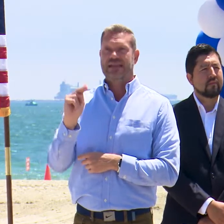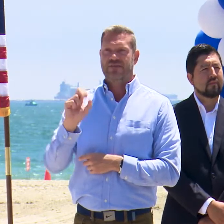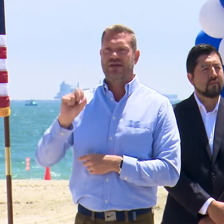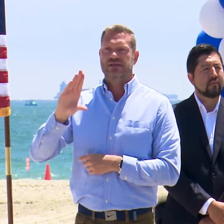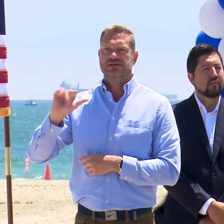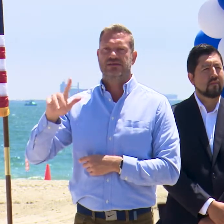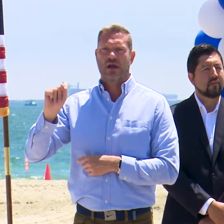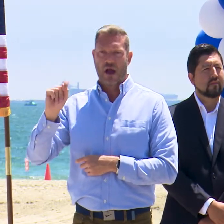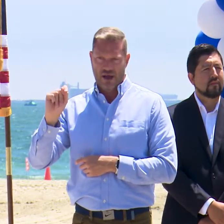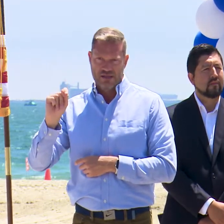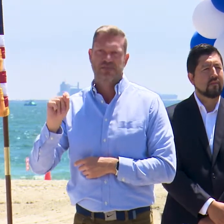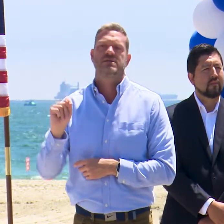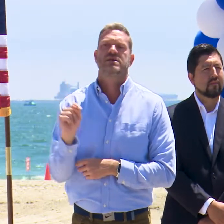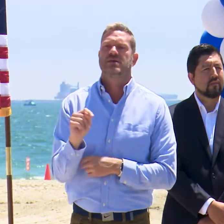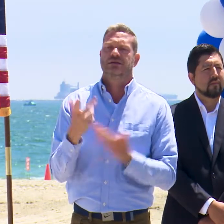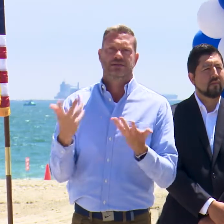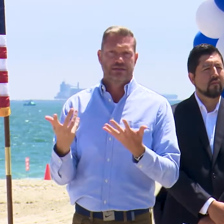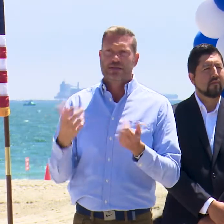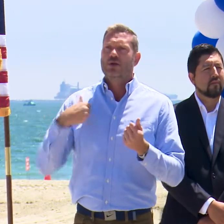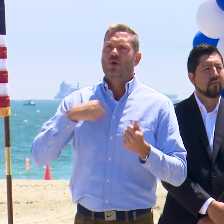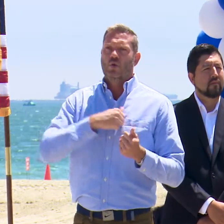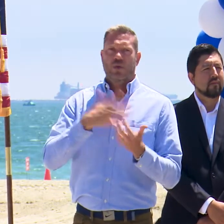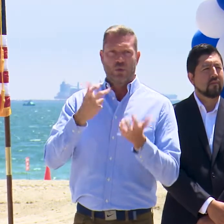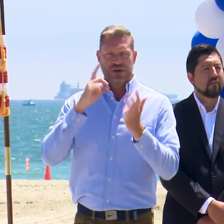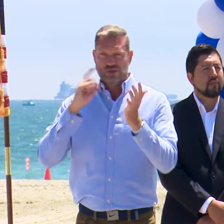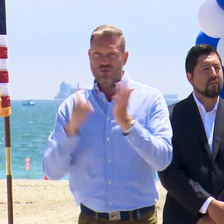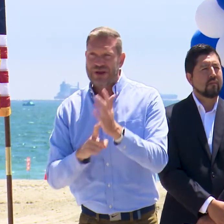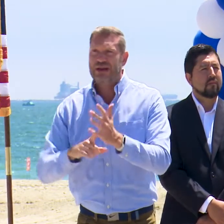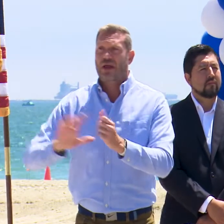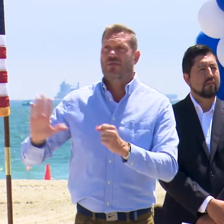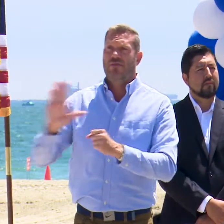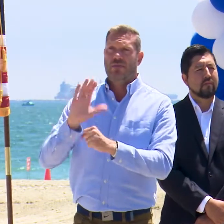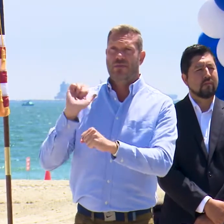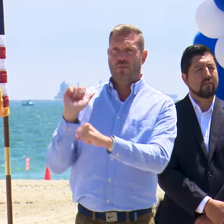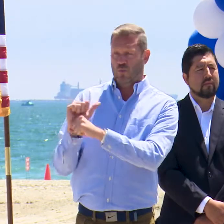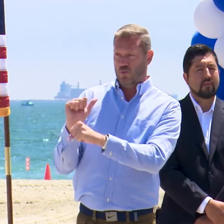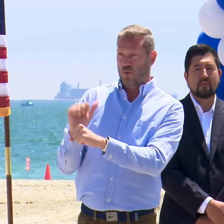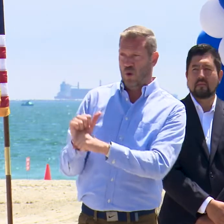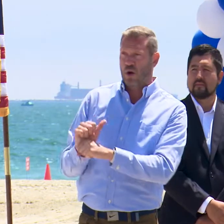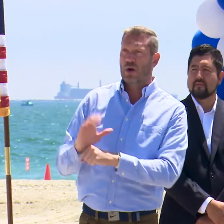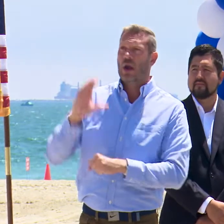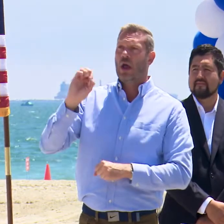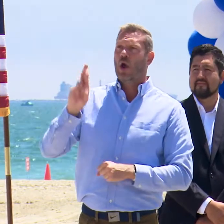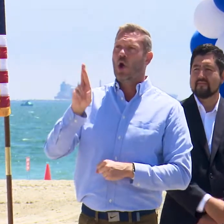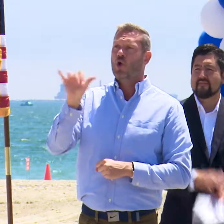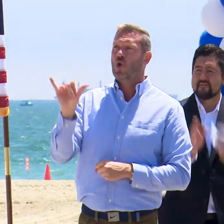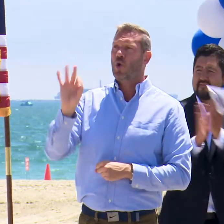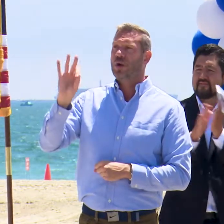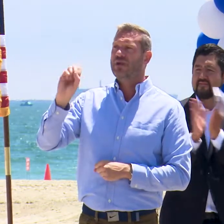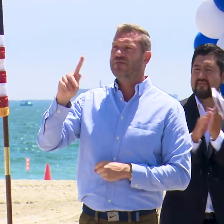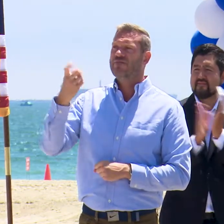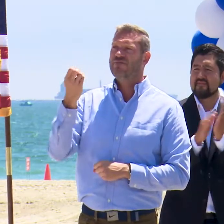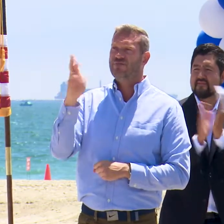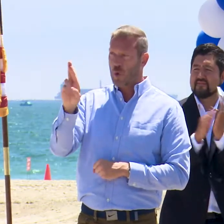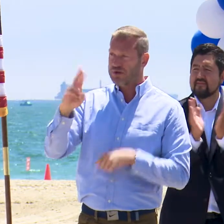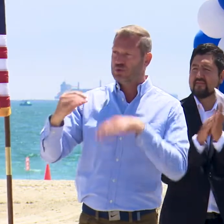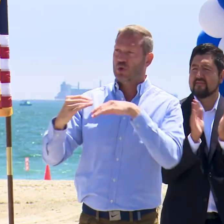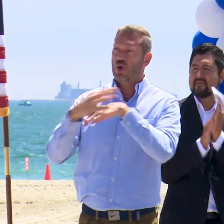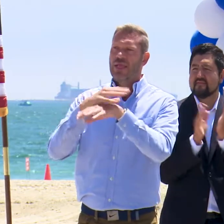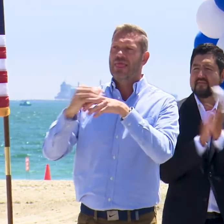Hallinan, we'd like to recognize the hard work and effort of Corey Forrester, our beach